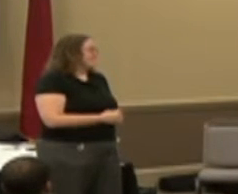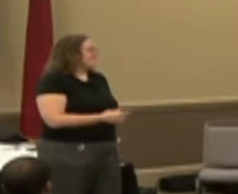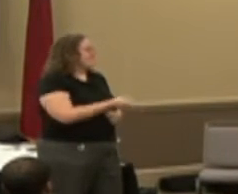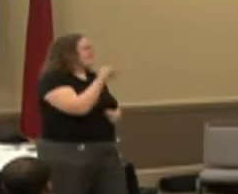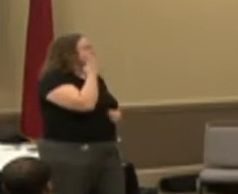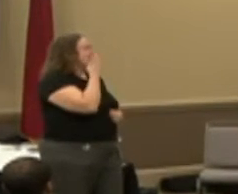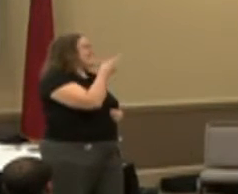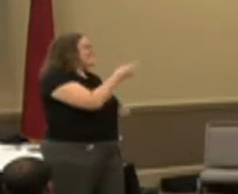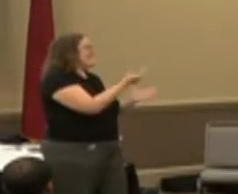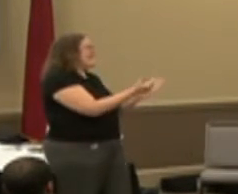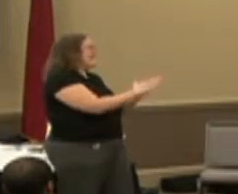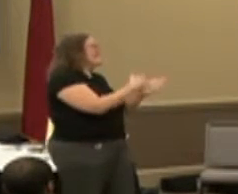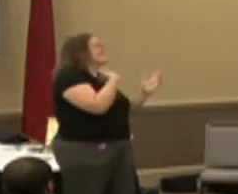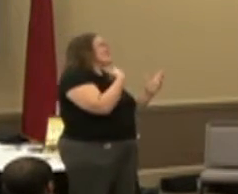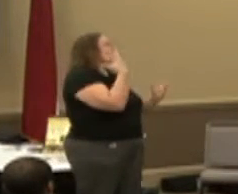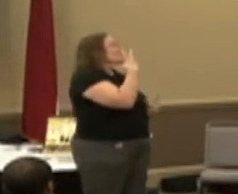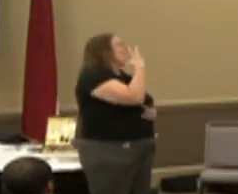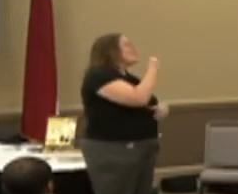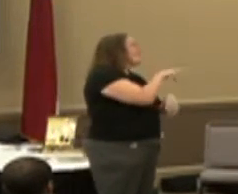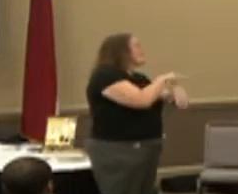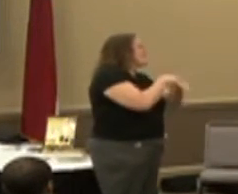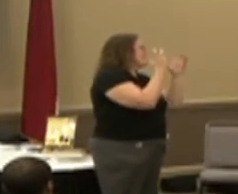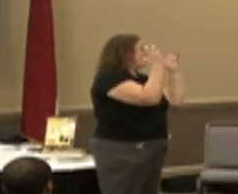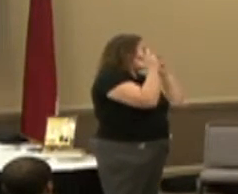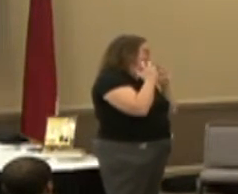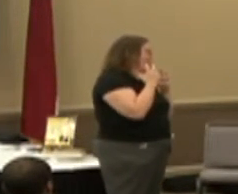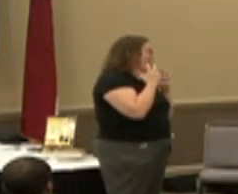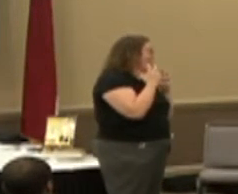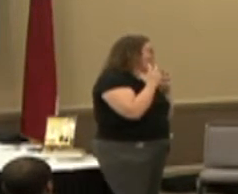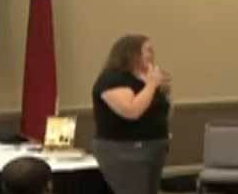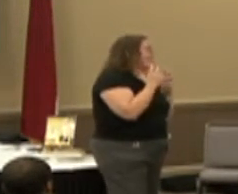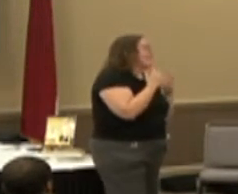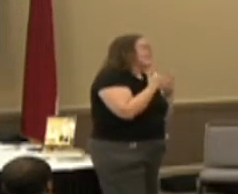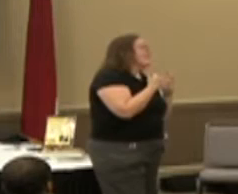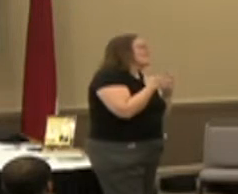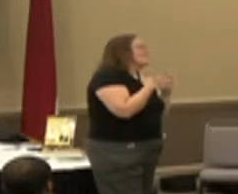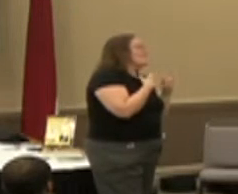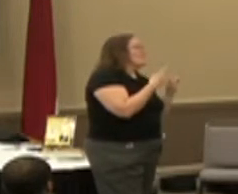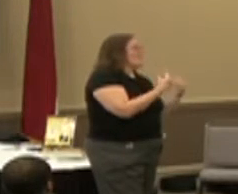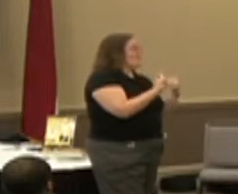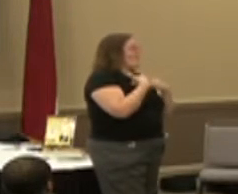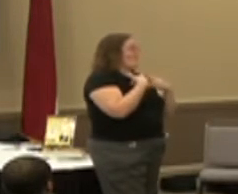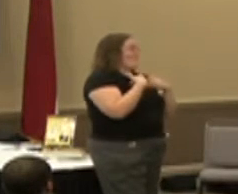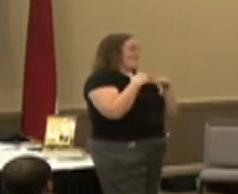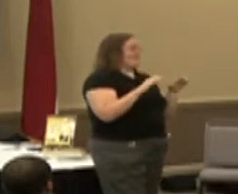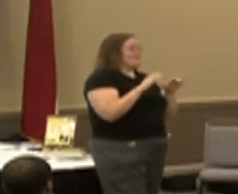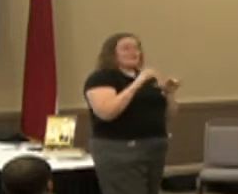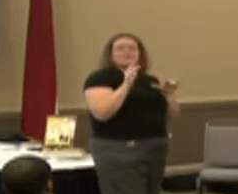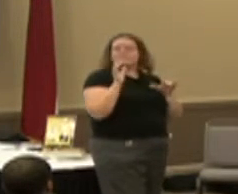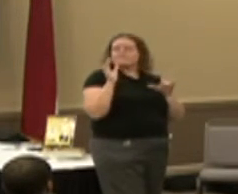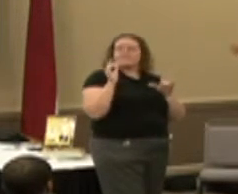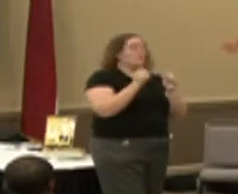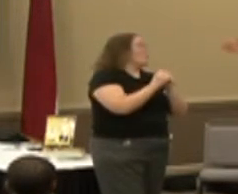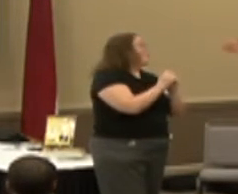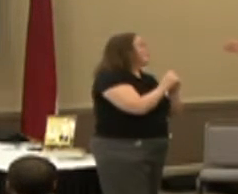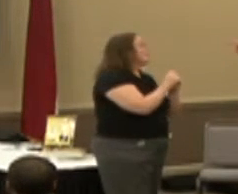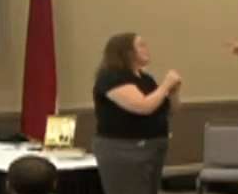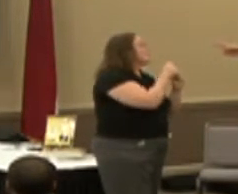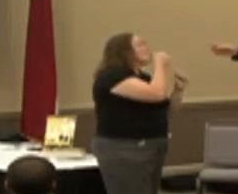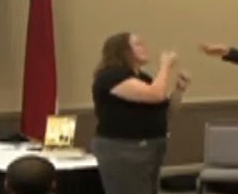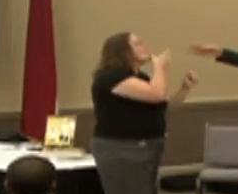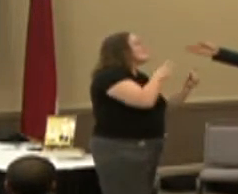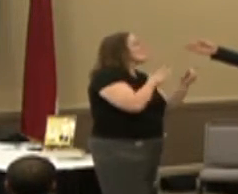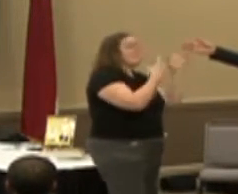See, this is, again, she's got that beautiful natural curl. So what you had done... with Kat? Actually,